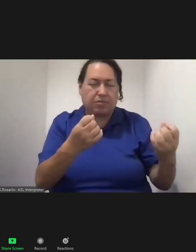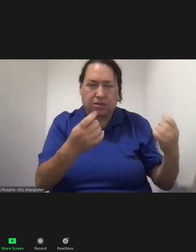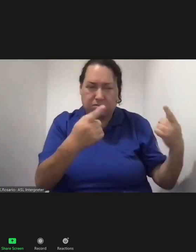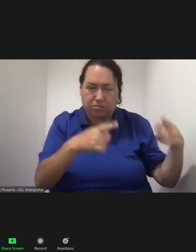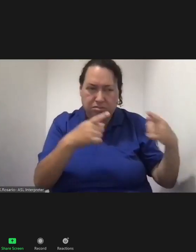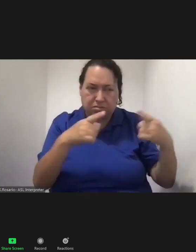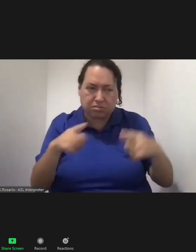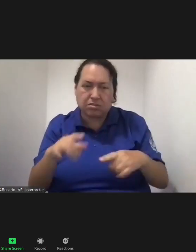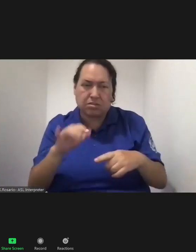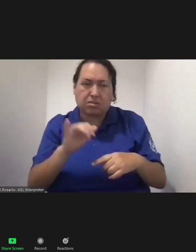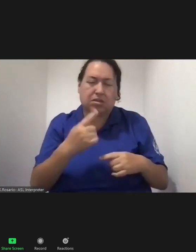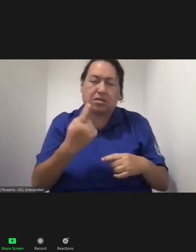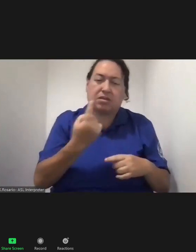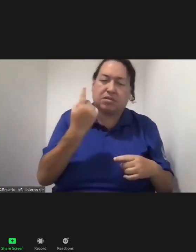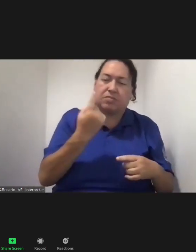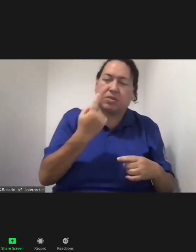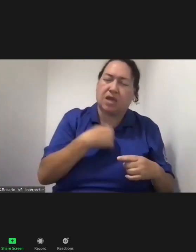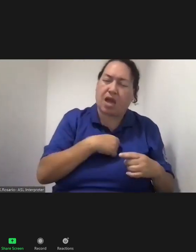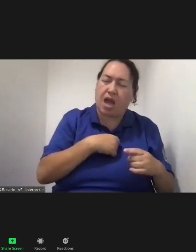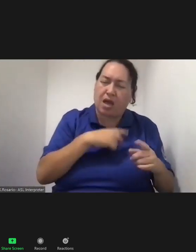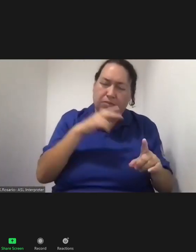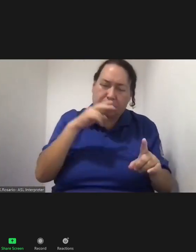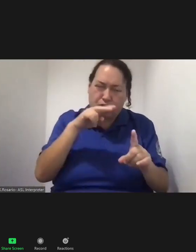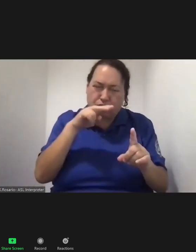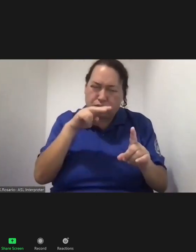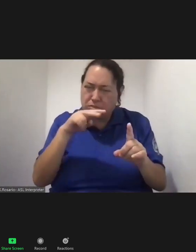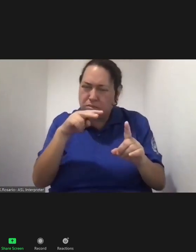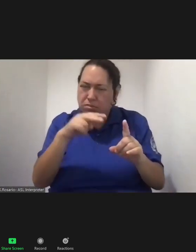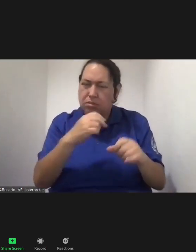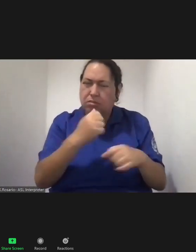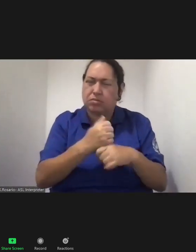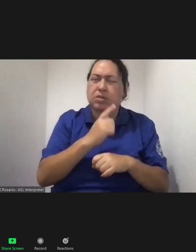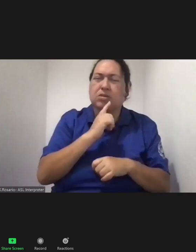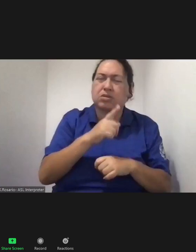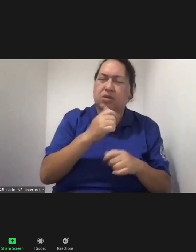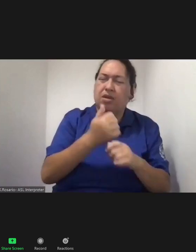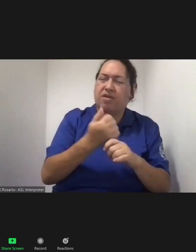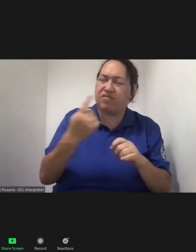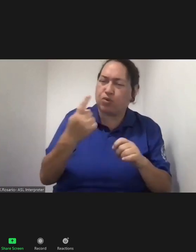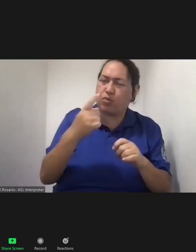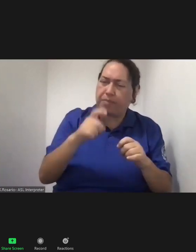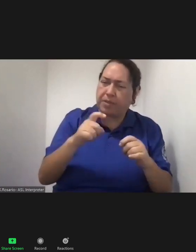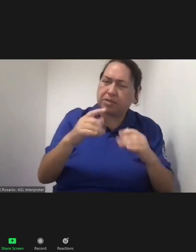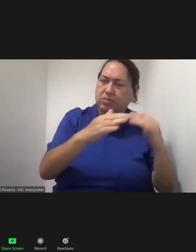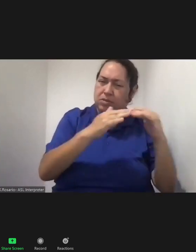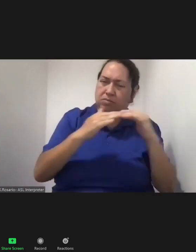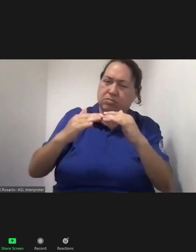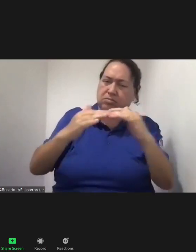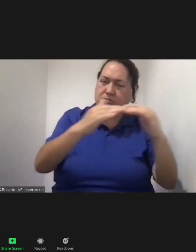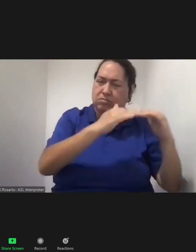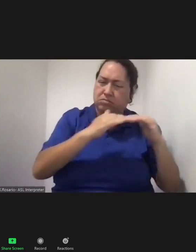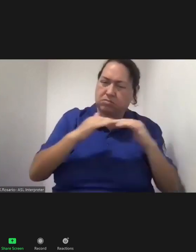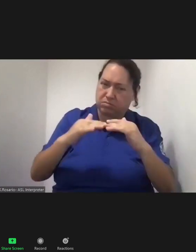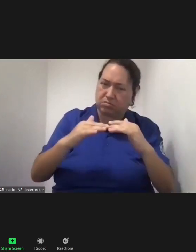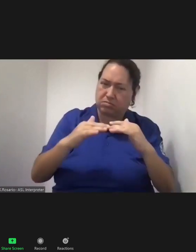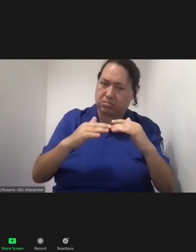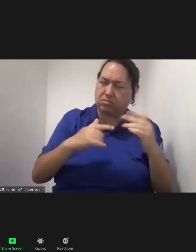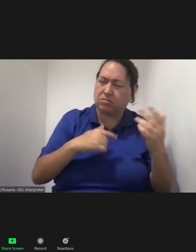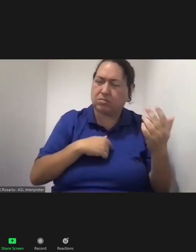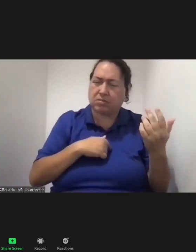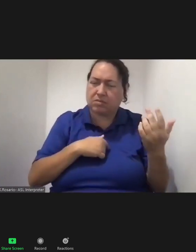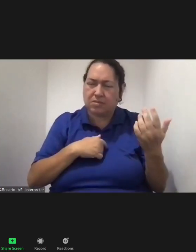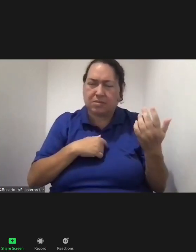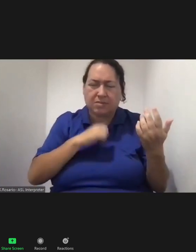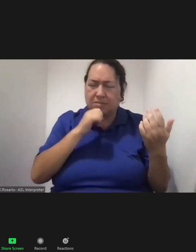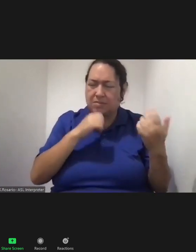is something that I am looking at to make sure that everybody's treated fairly. I don't have the